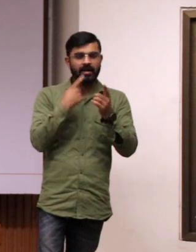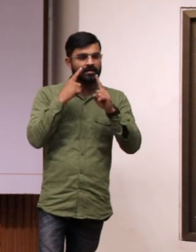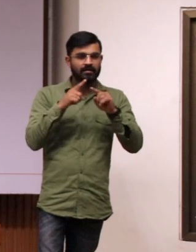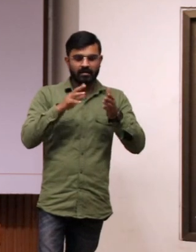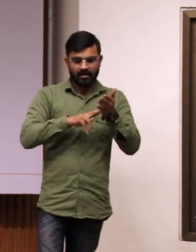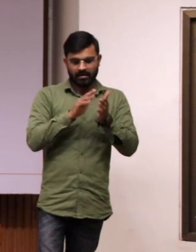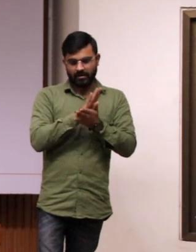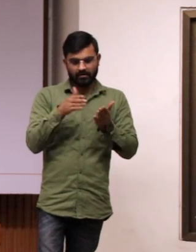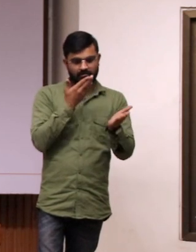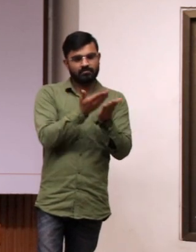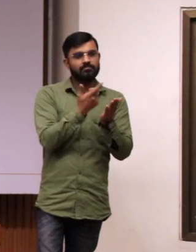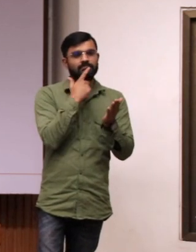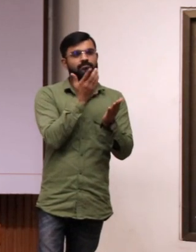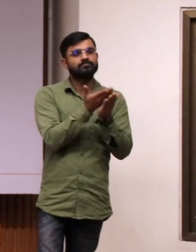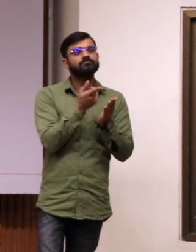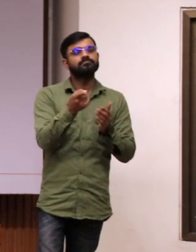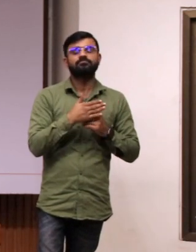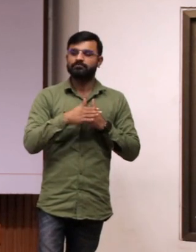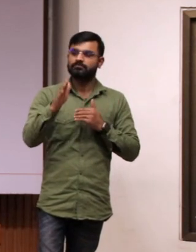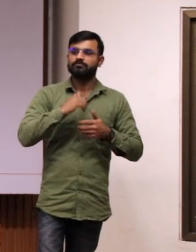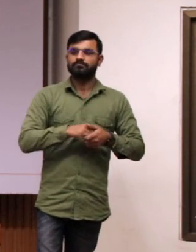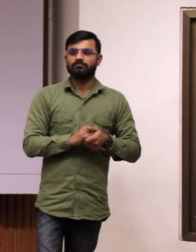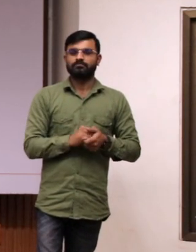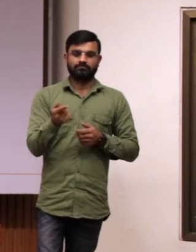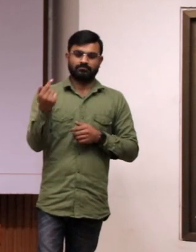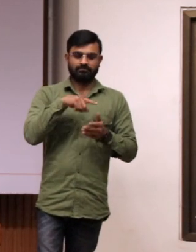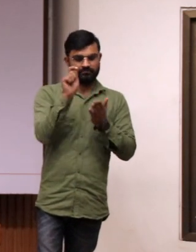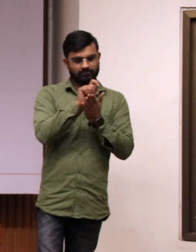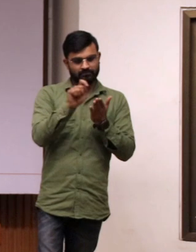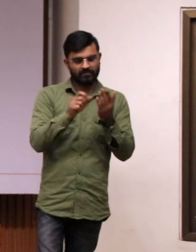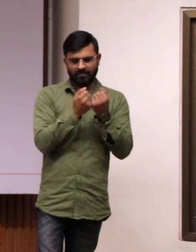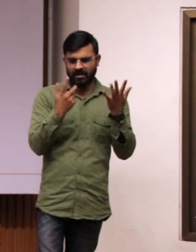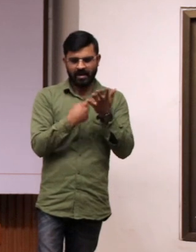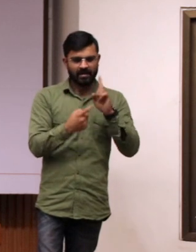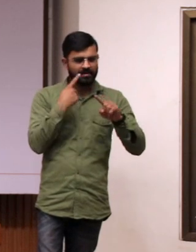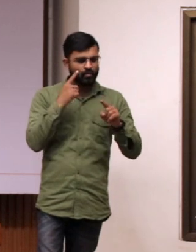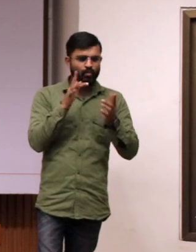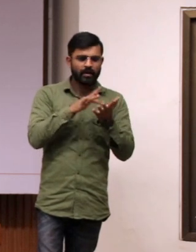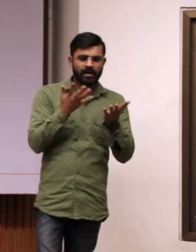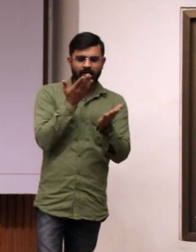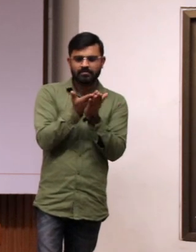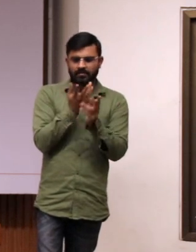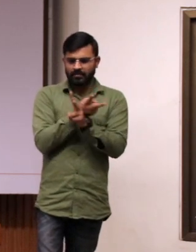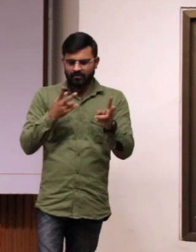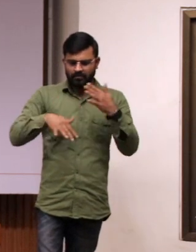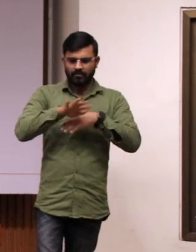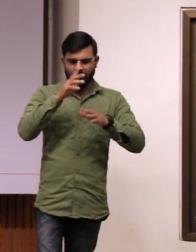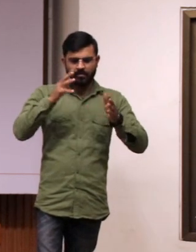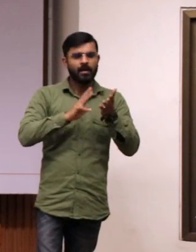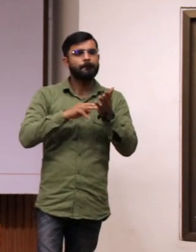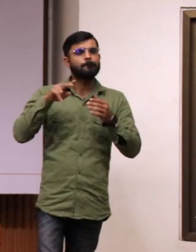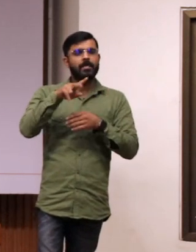Highway Authority, and then it went. He kept writing many RTI that where you have planted for such and such merit road.